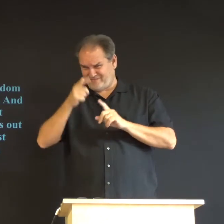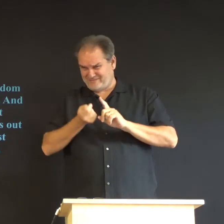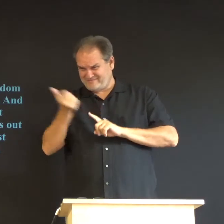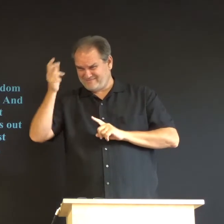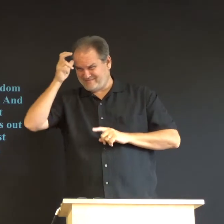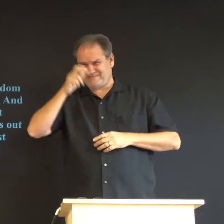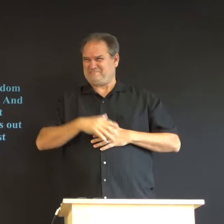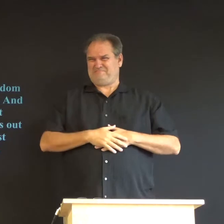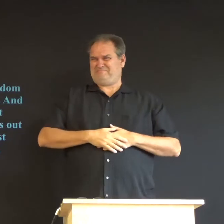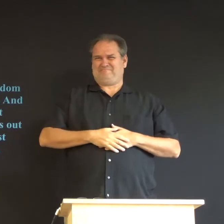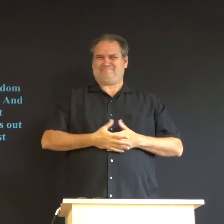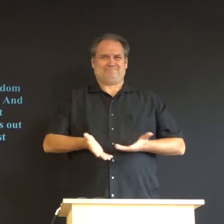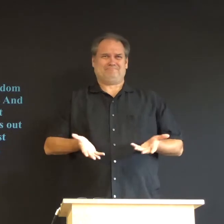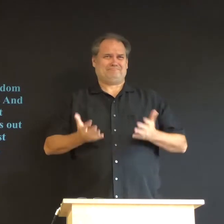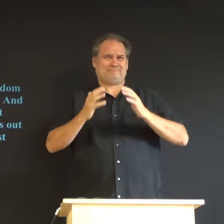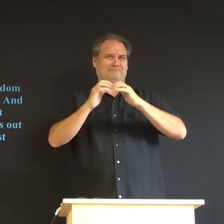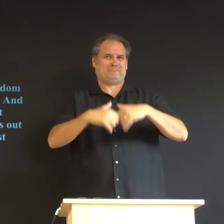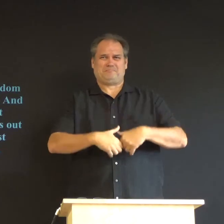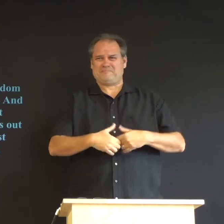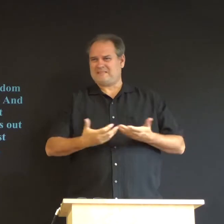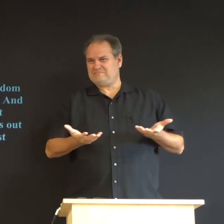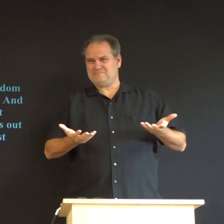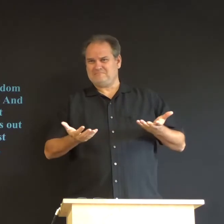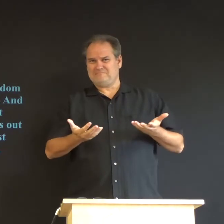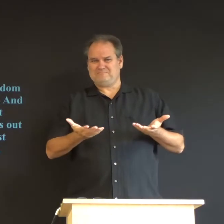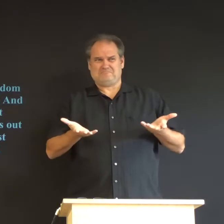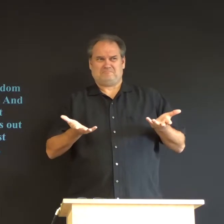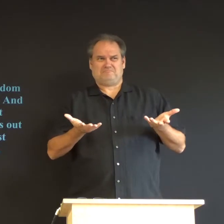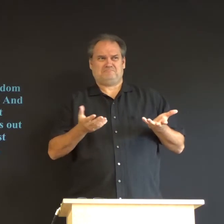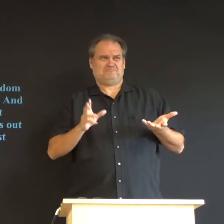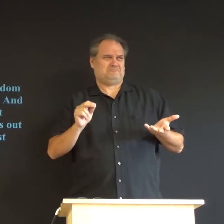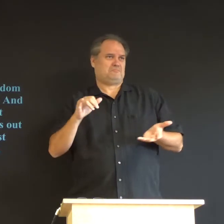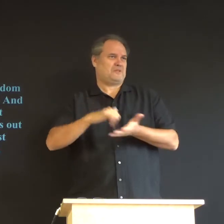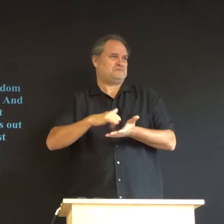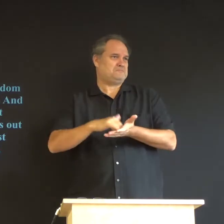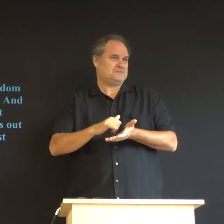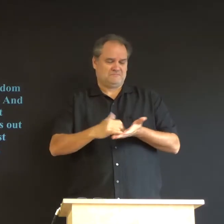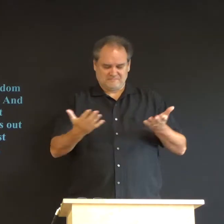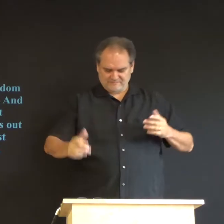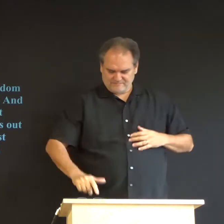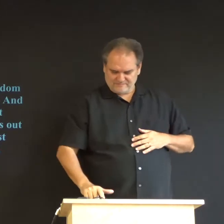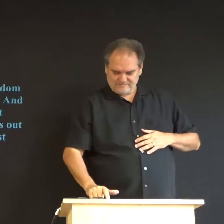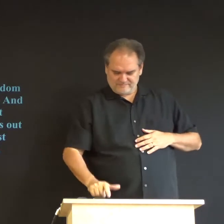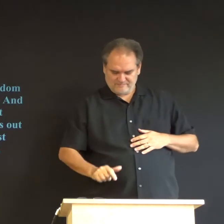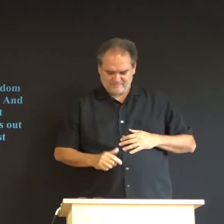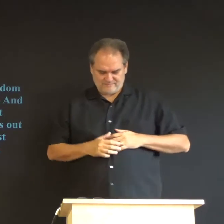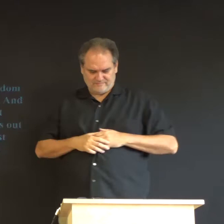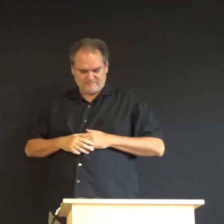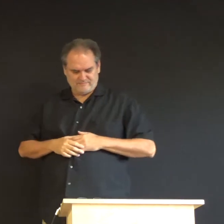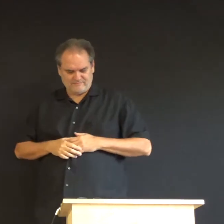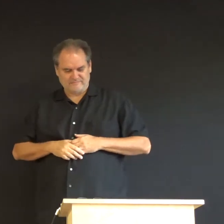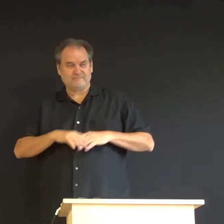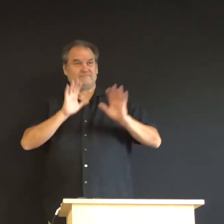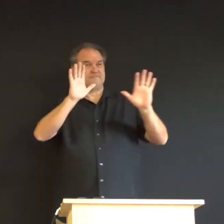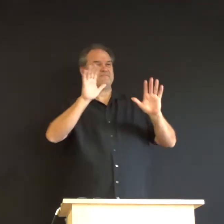demons. And Jesus is like, it's impossible. That kingdom apart with the ifs.